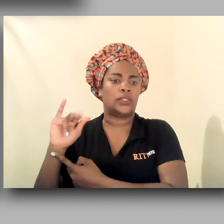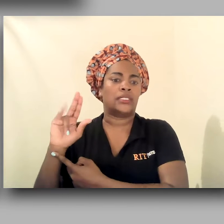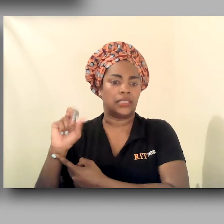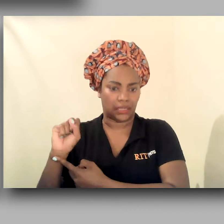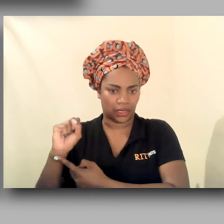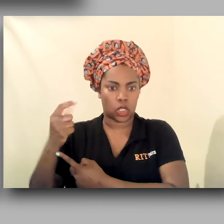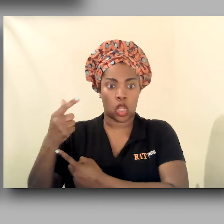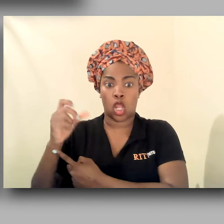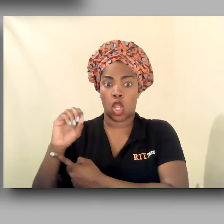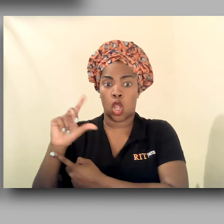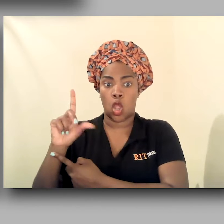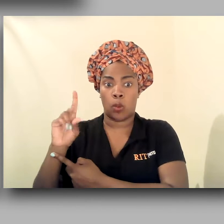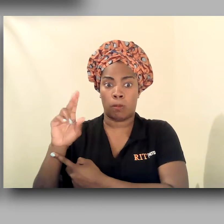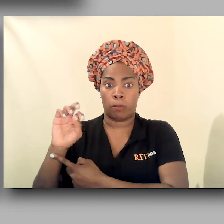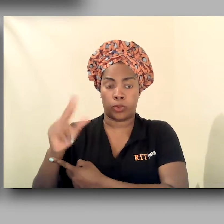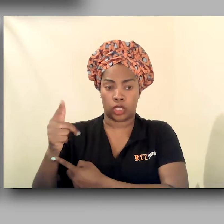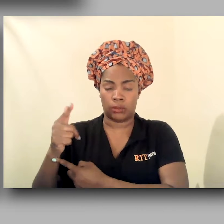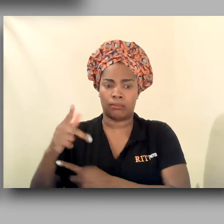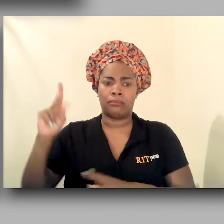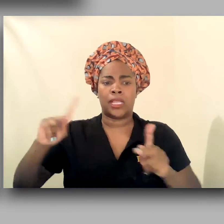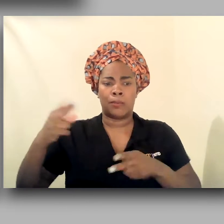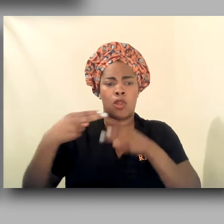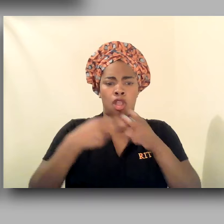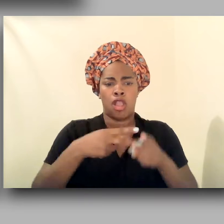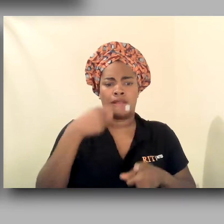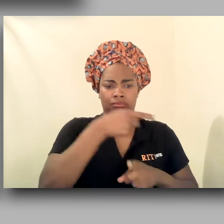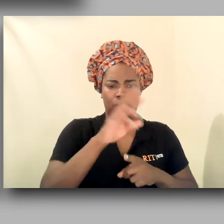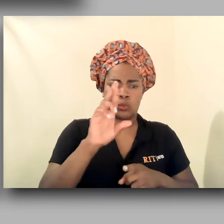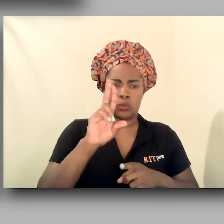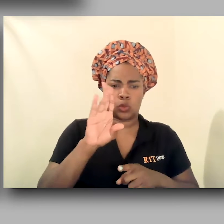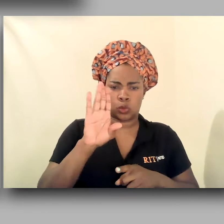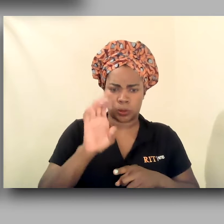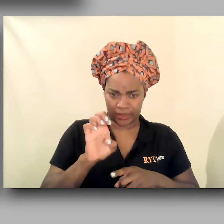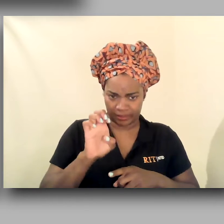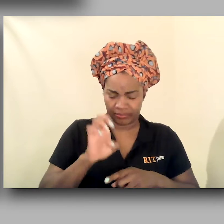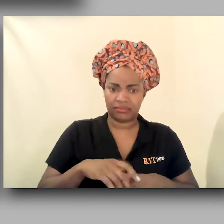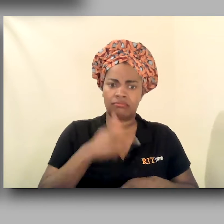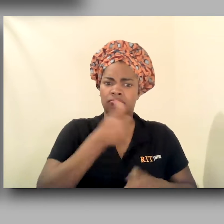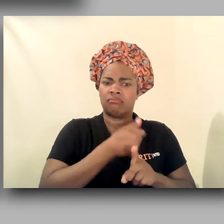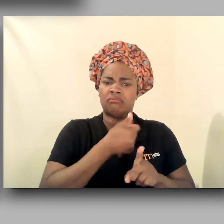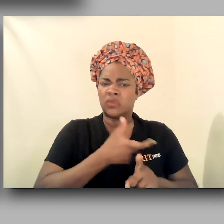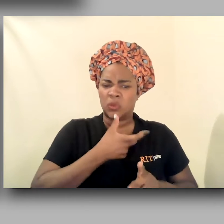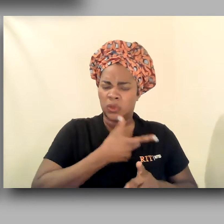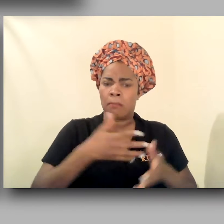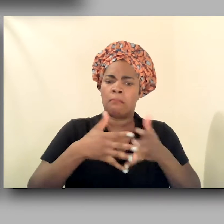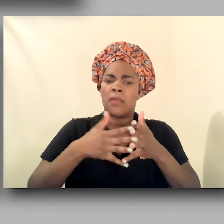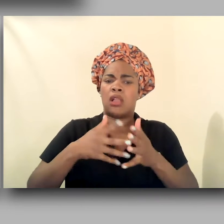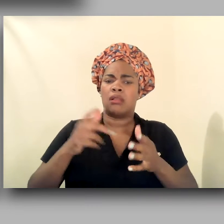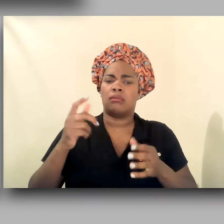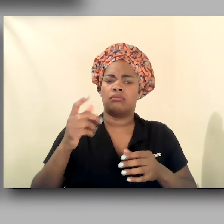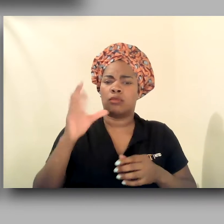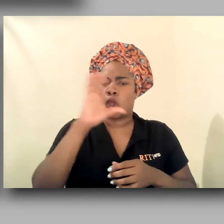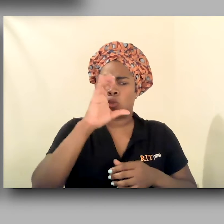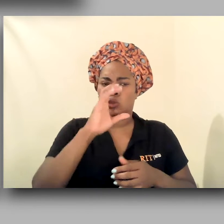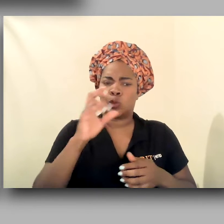Goldberg. He called himself Rube. He was an American cartoonist.